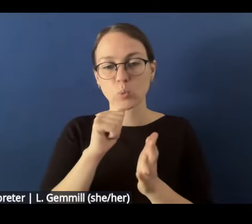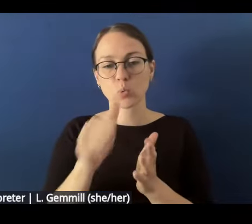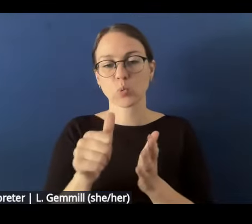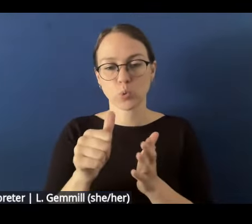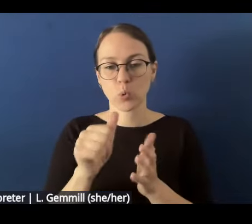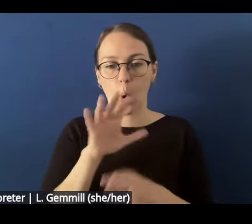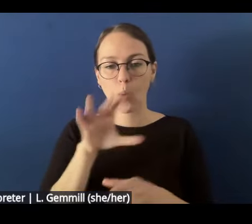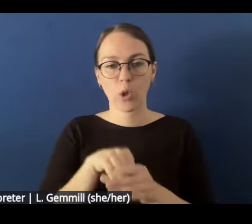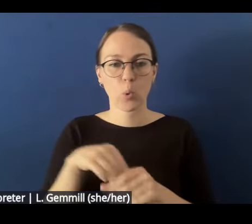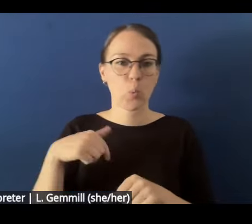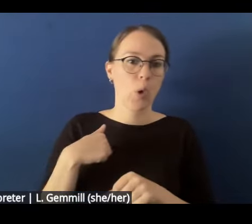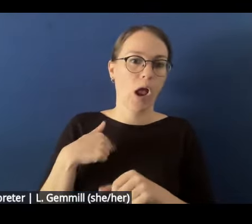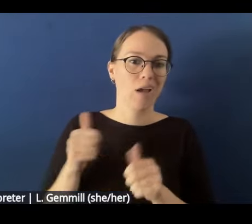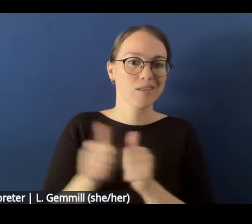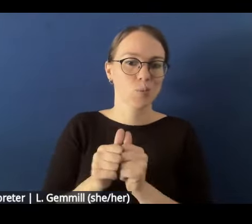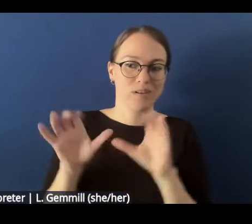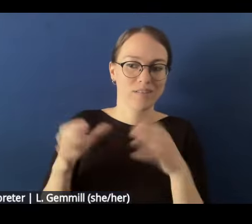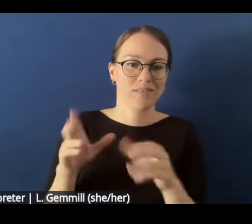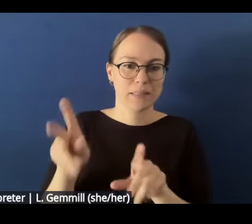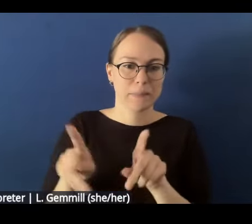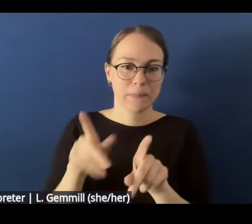very much. Thank you.